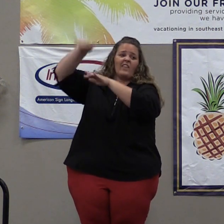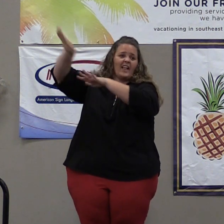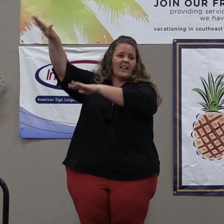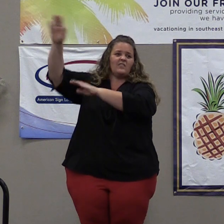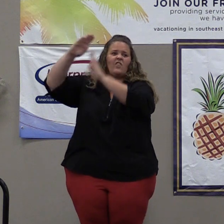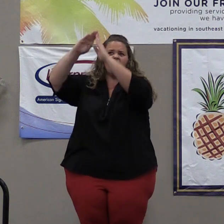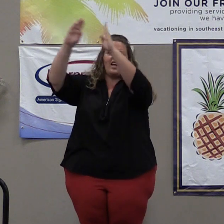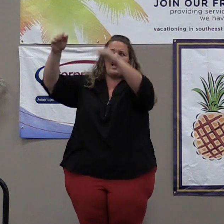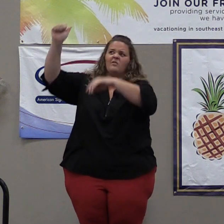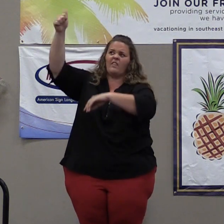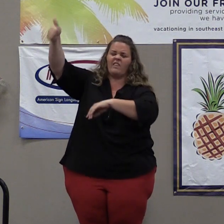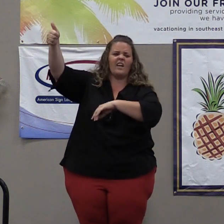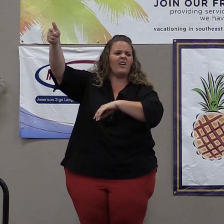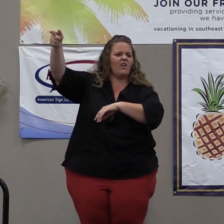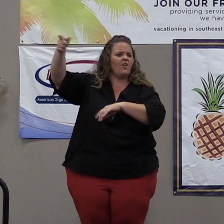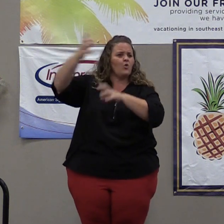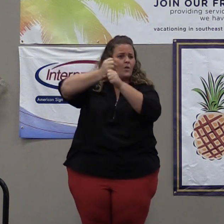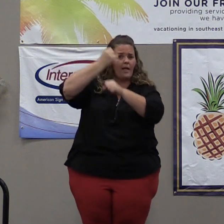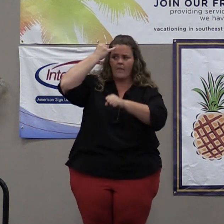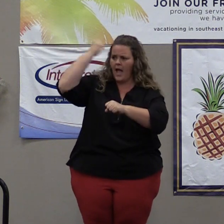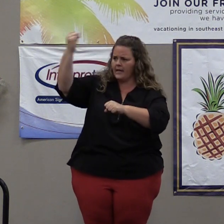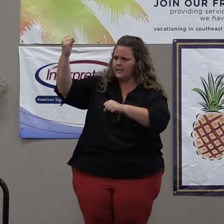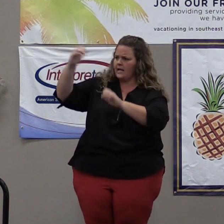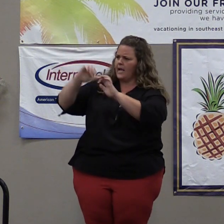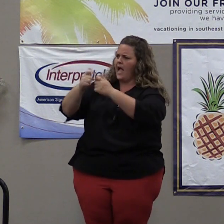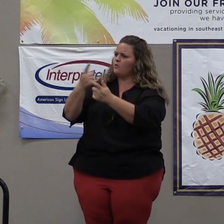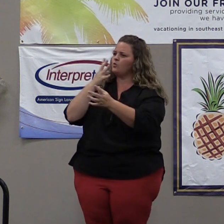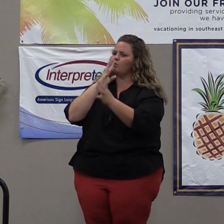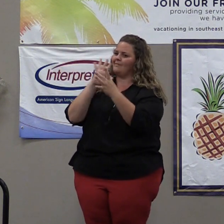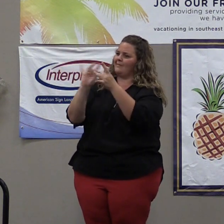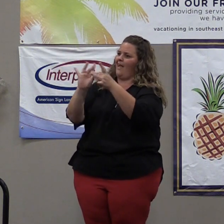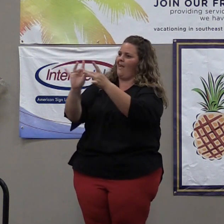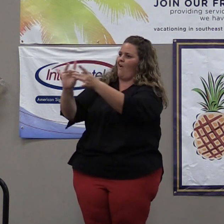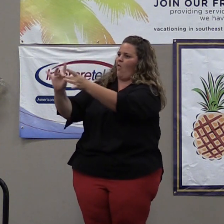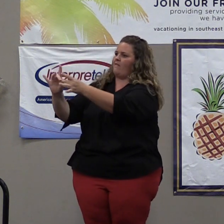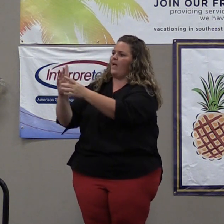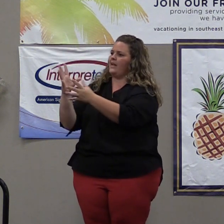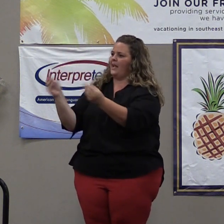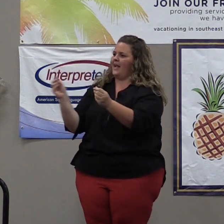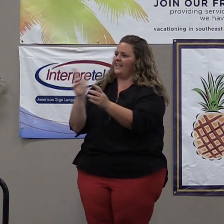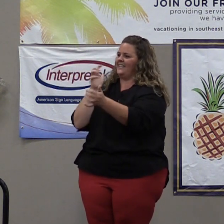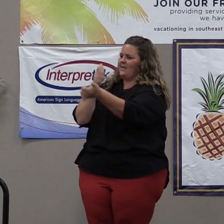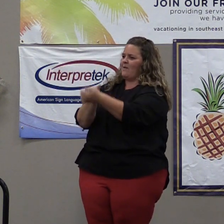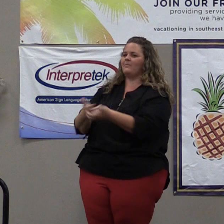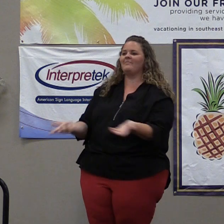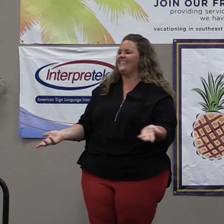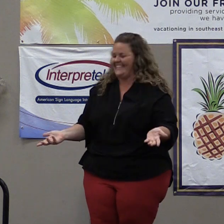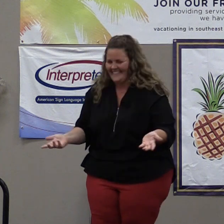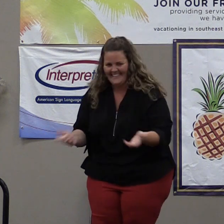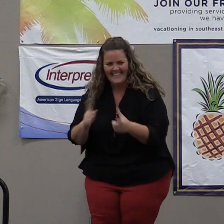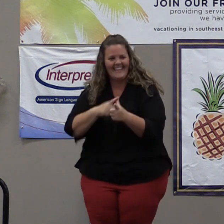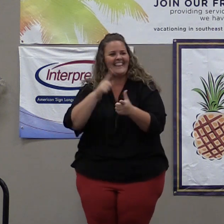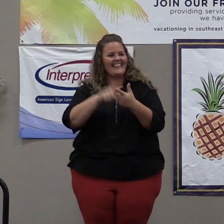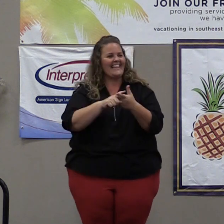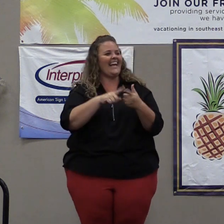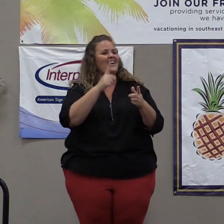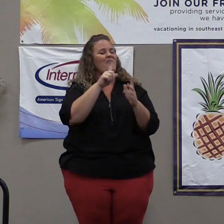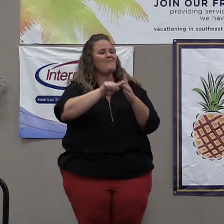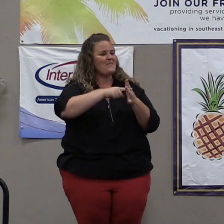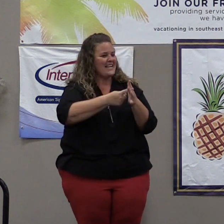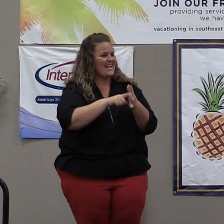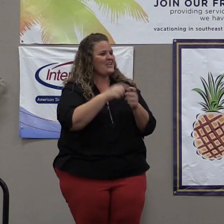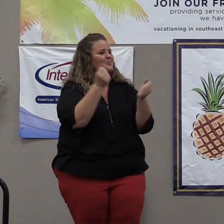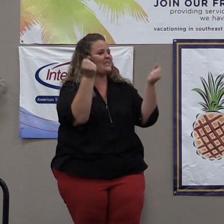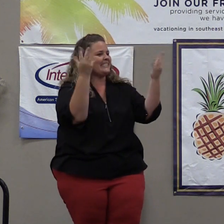a house over there, and you get the idea. How do you say all of that and keep up and make it clear? Then we're going to do one for beginners